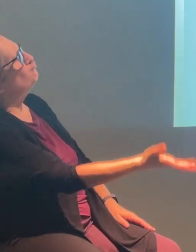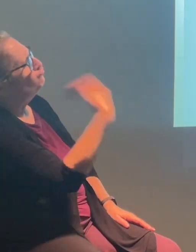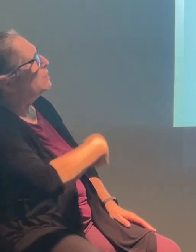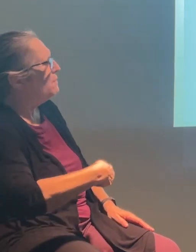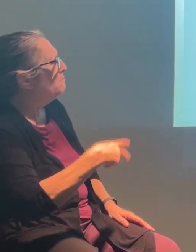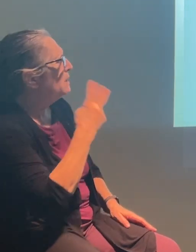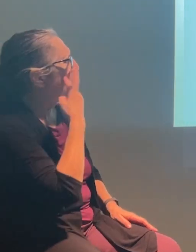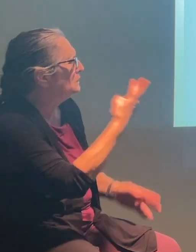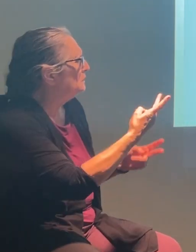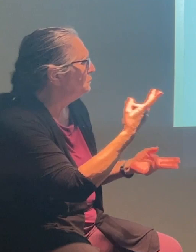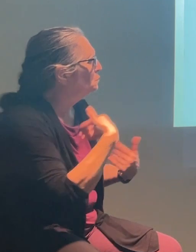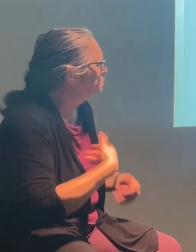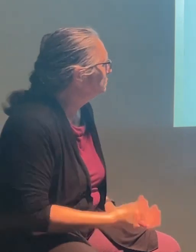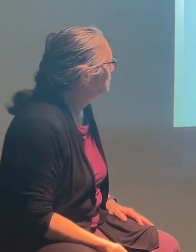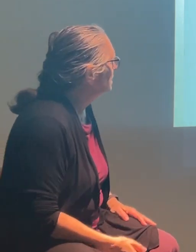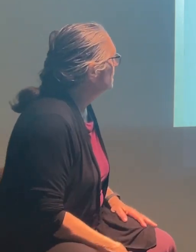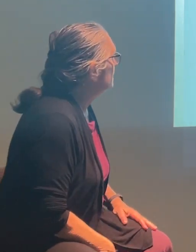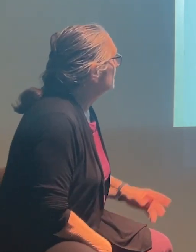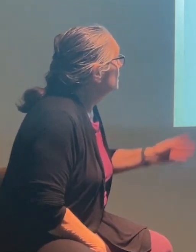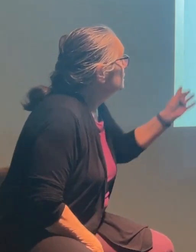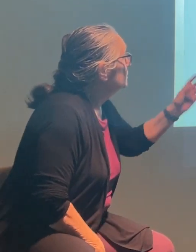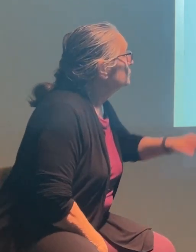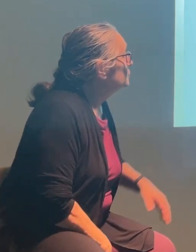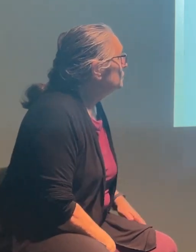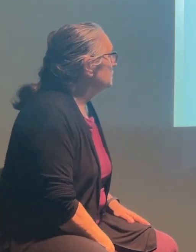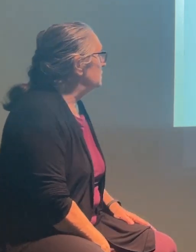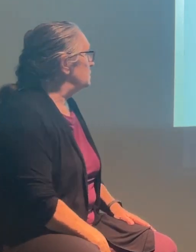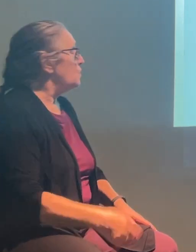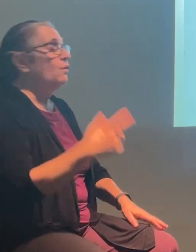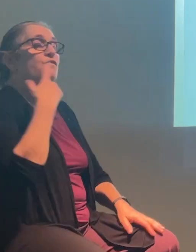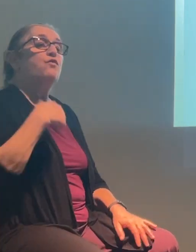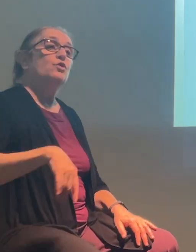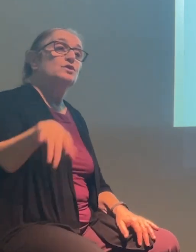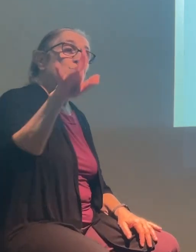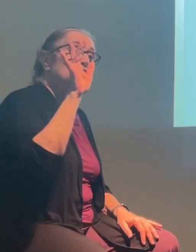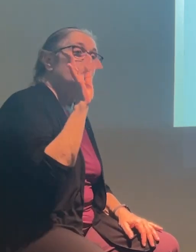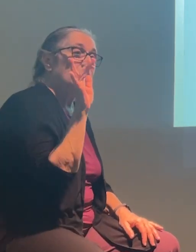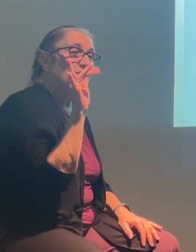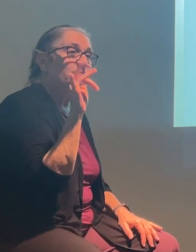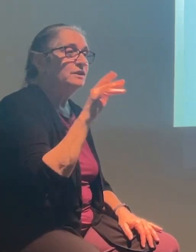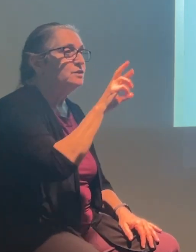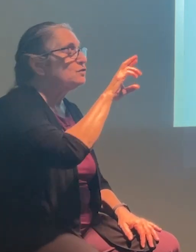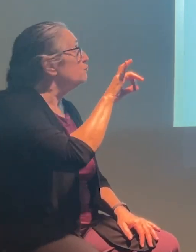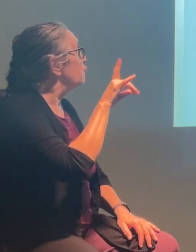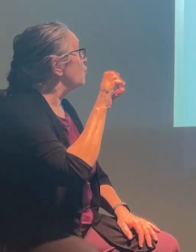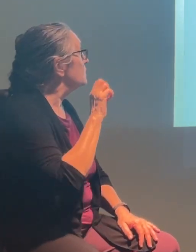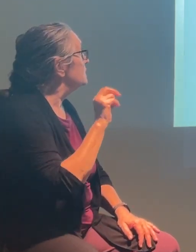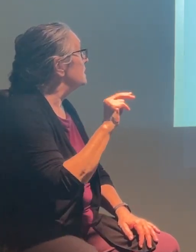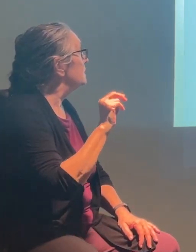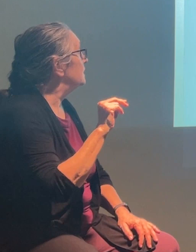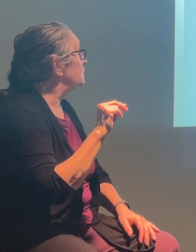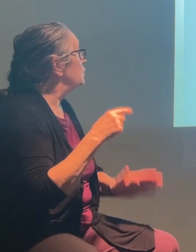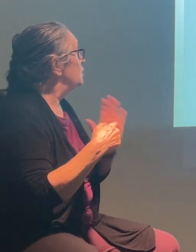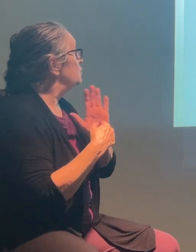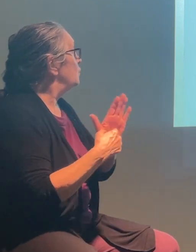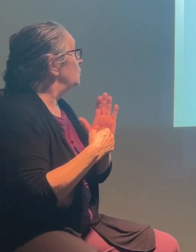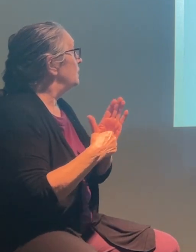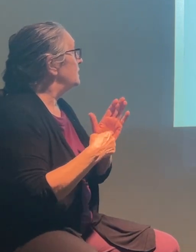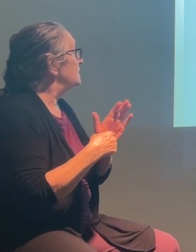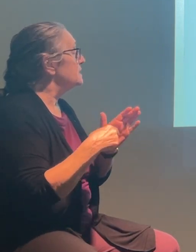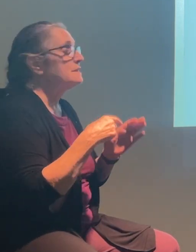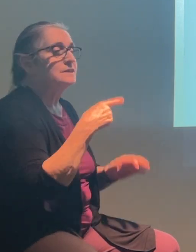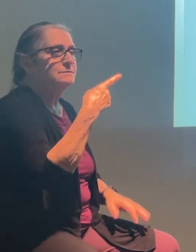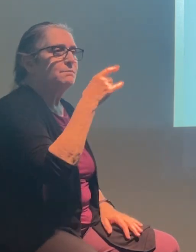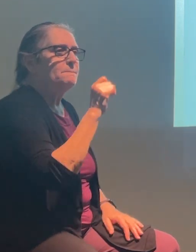the Pavillon de l'Alma where for 25 years, Rodin showed some of his plaster casts. Most